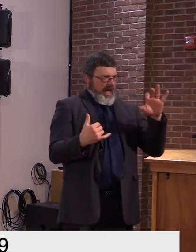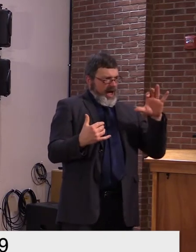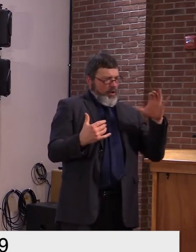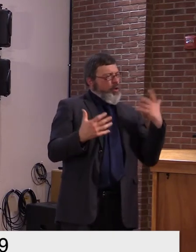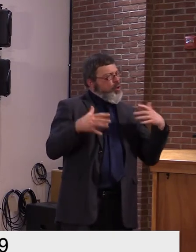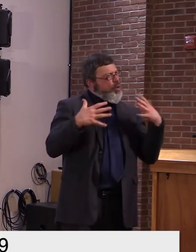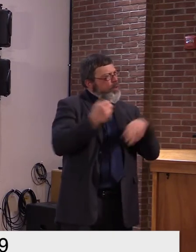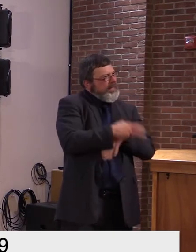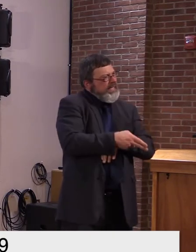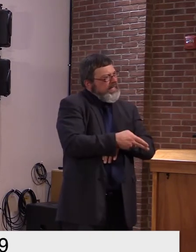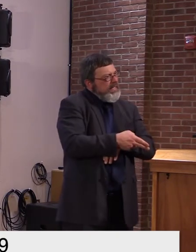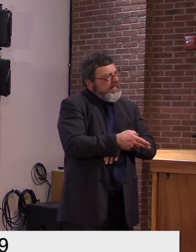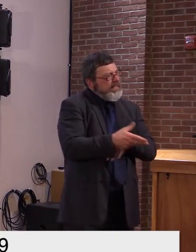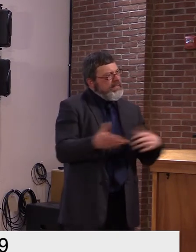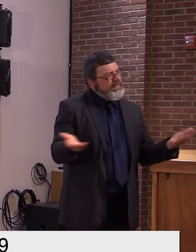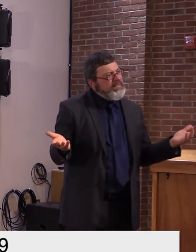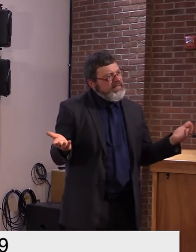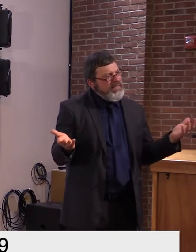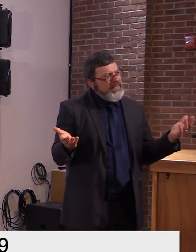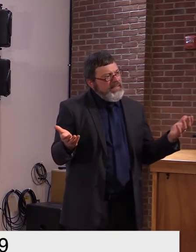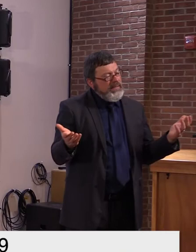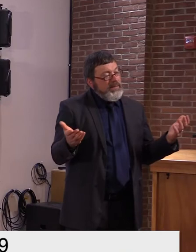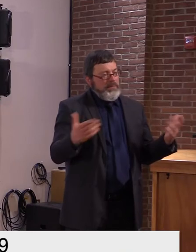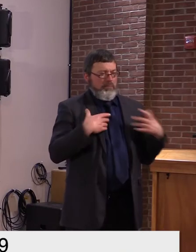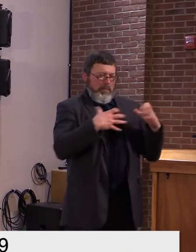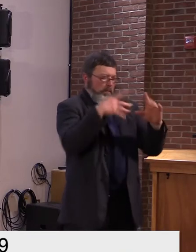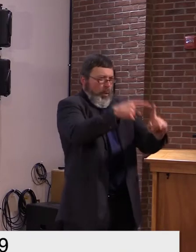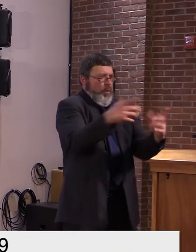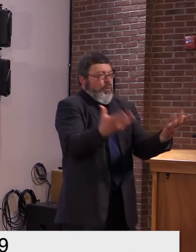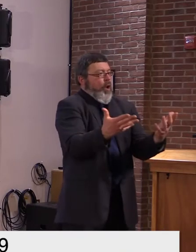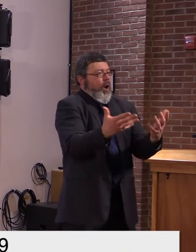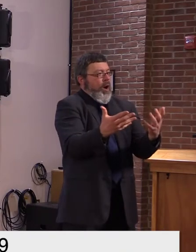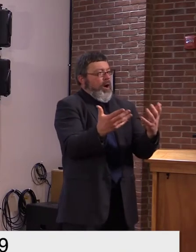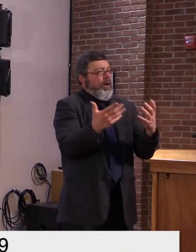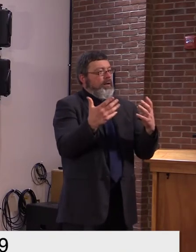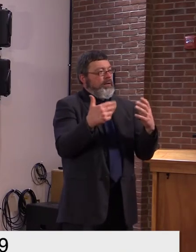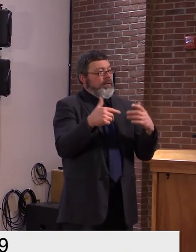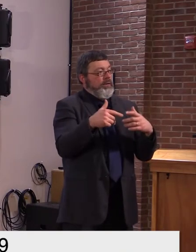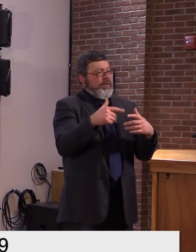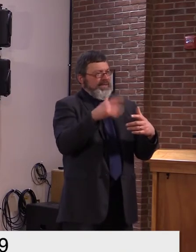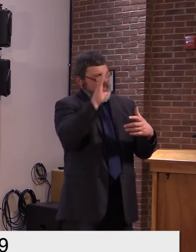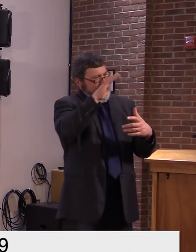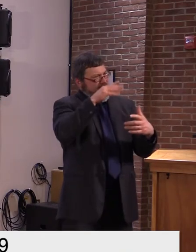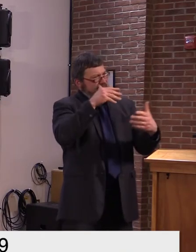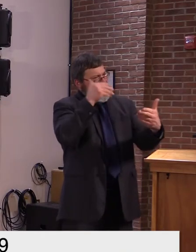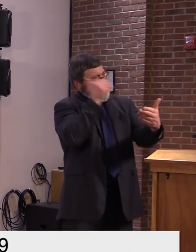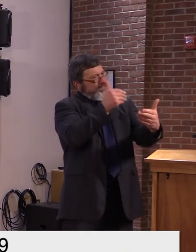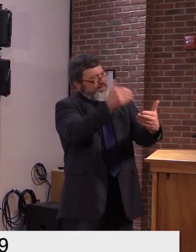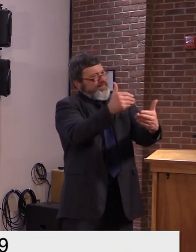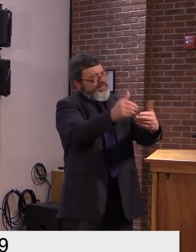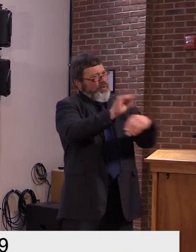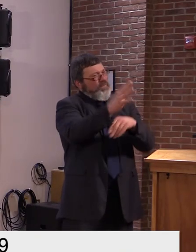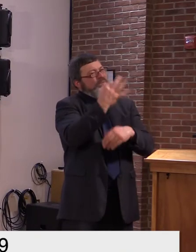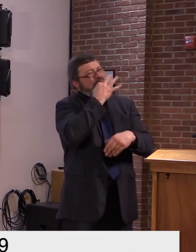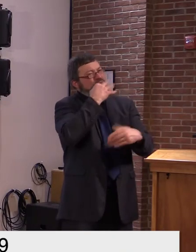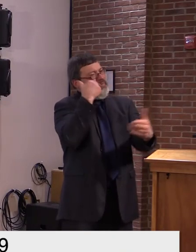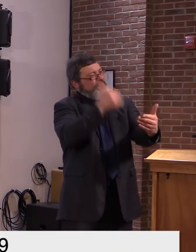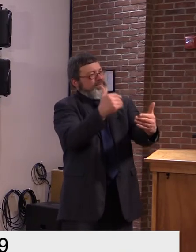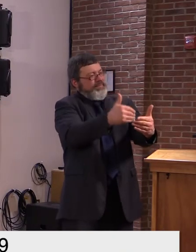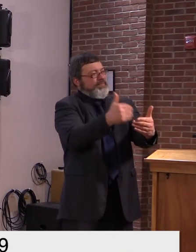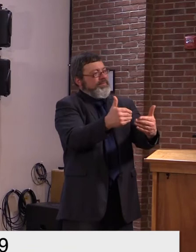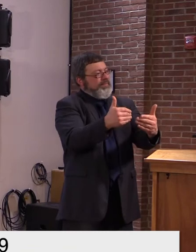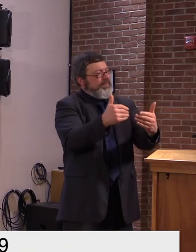this is, let's remember that the end is in sight. And we've got to get everybody across that bridge to